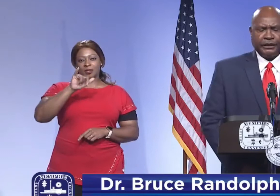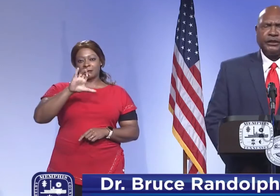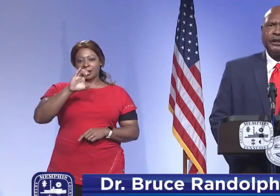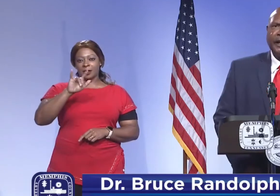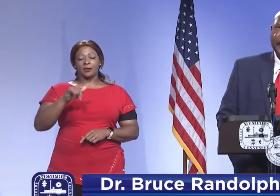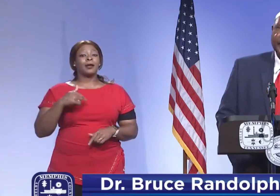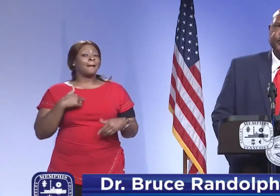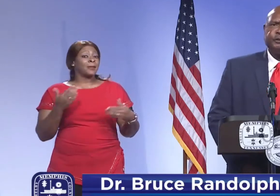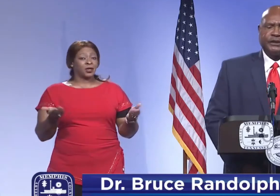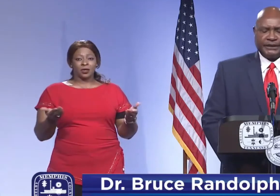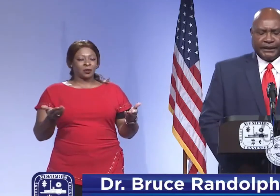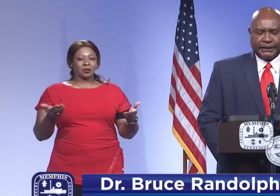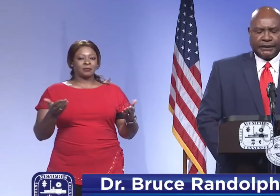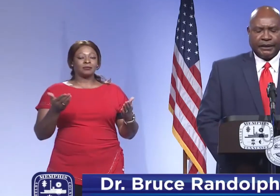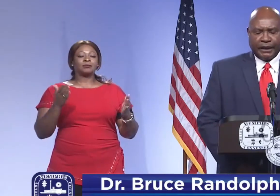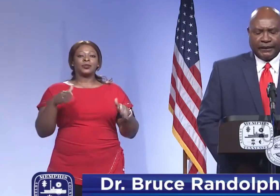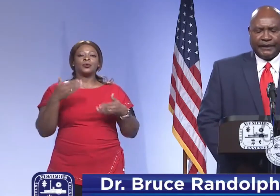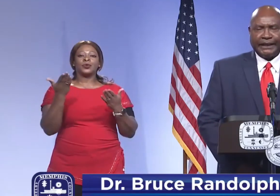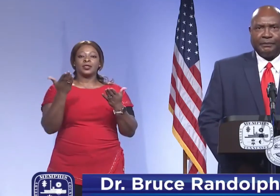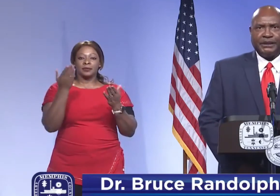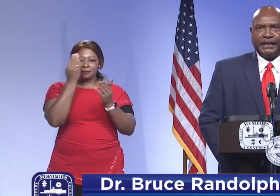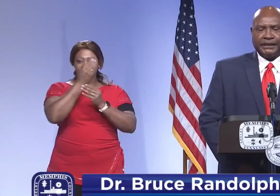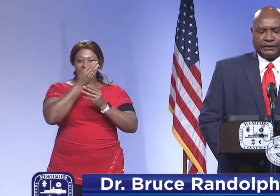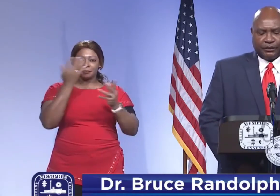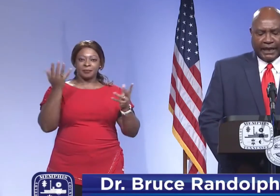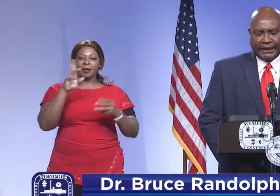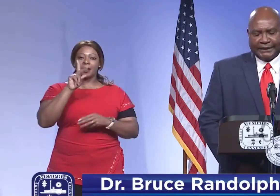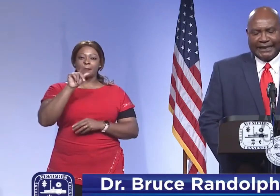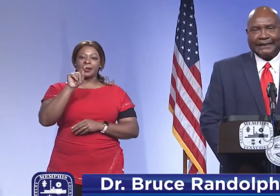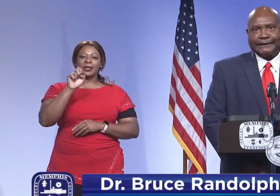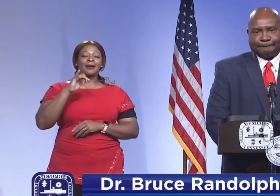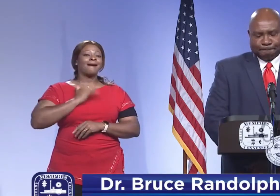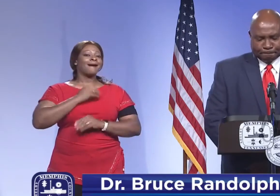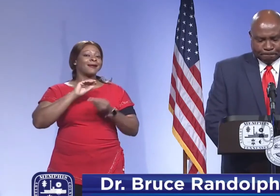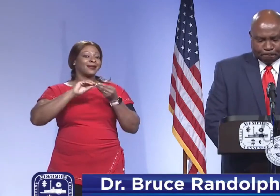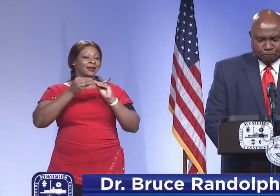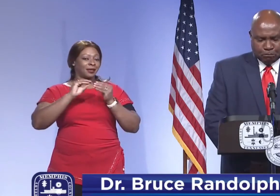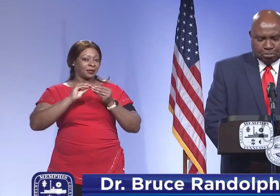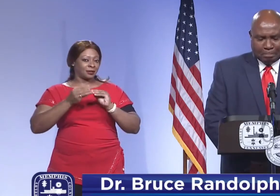here to present the update on our data.